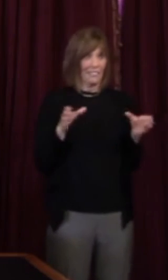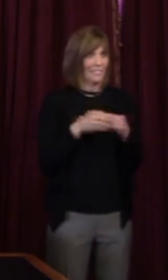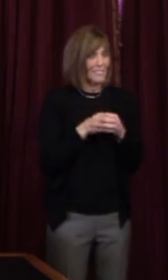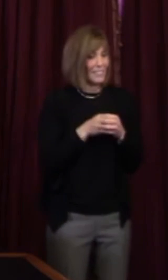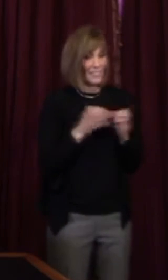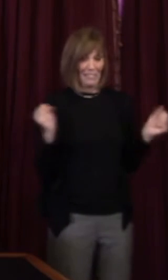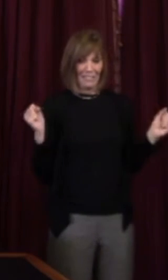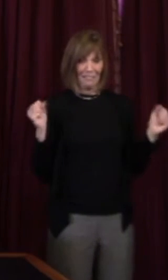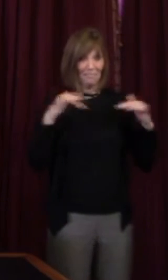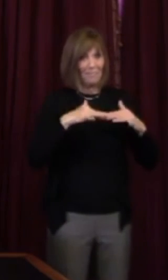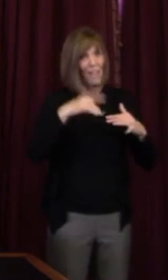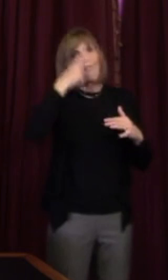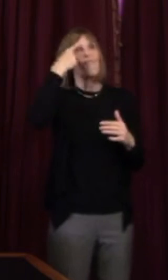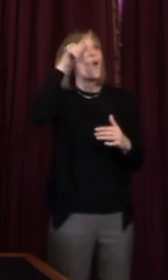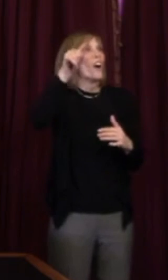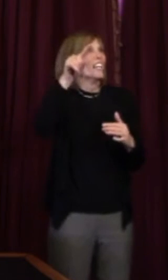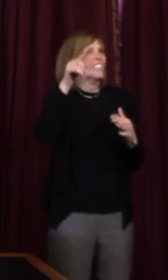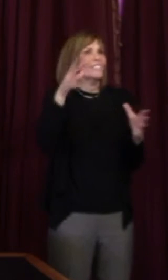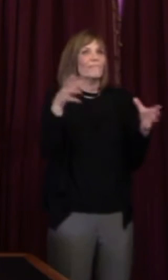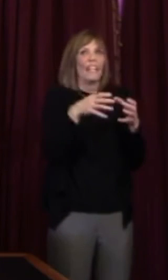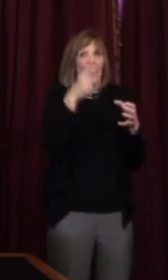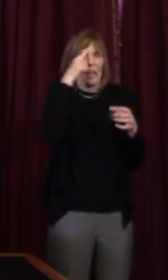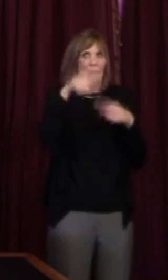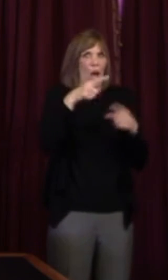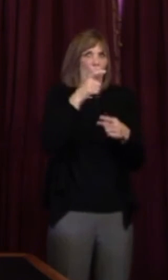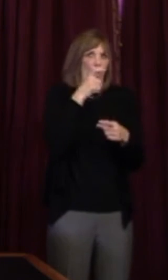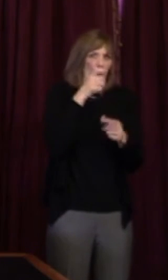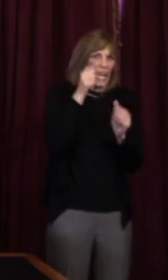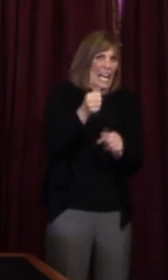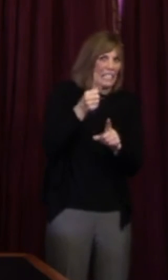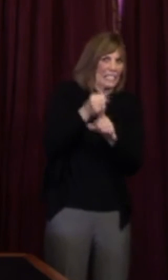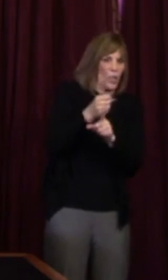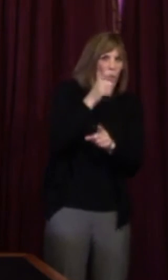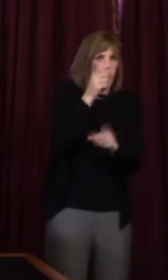we're getting together. Think about who can be impacted